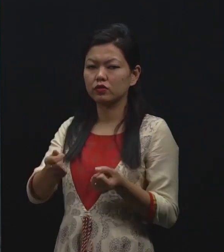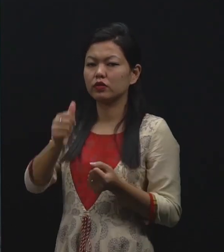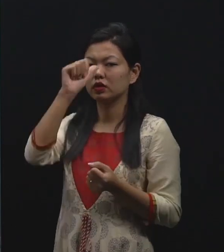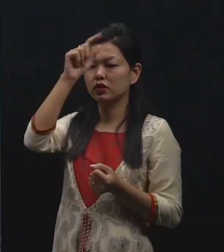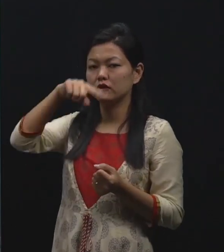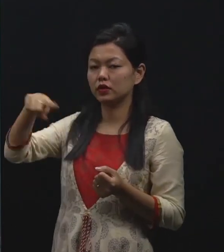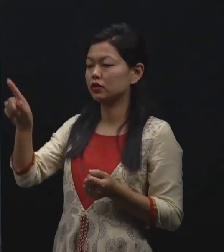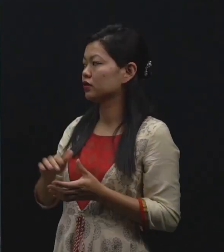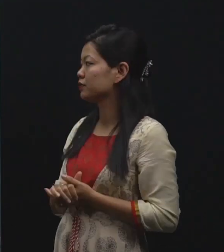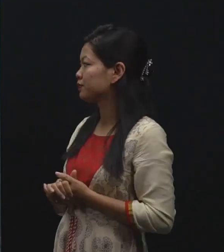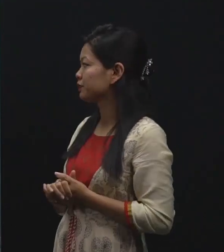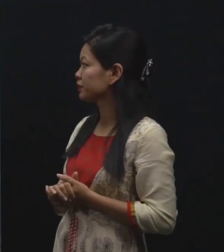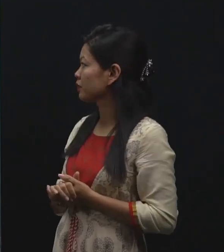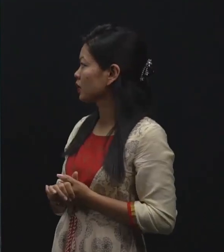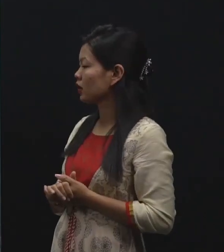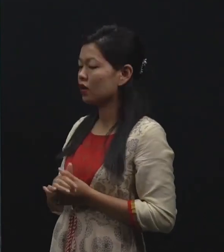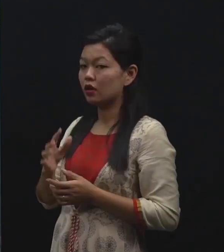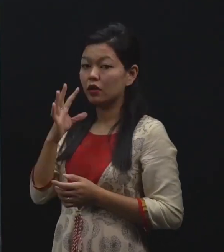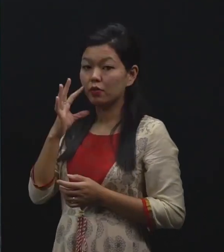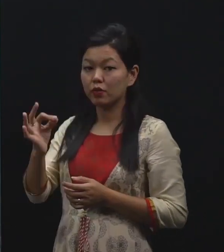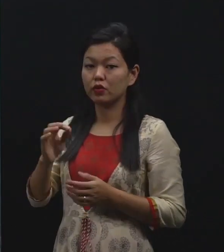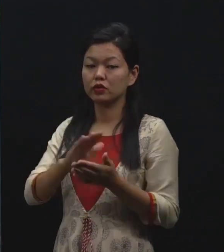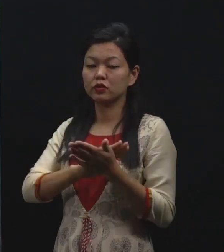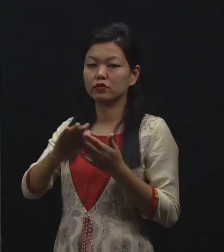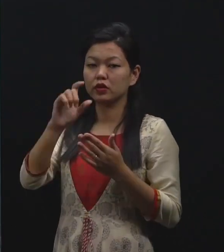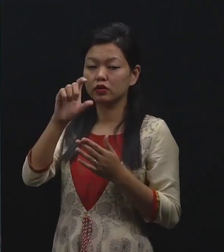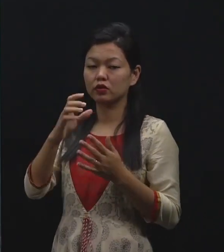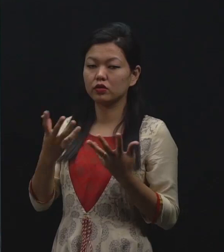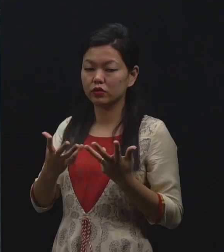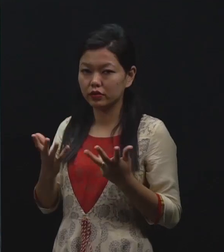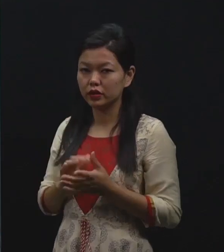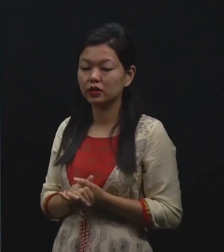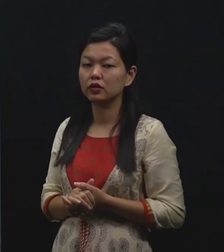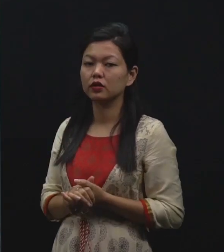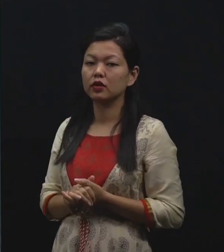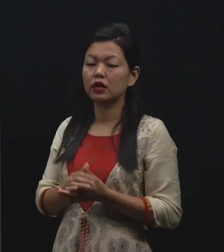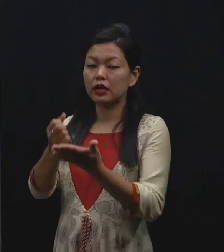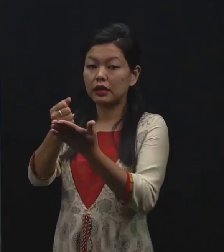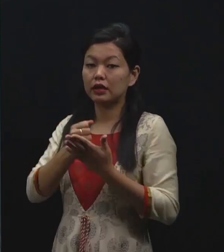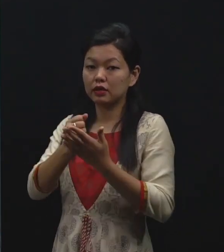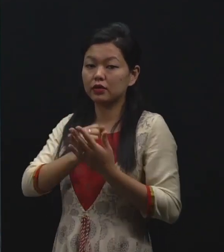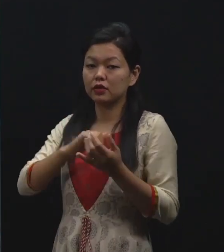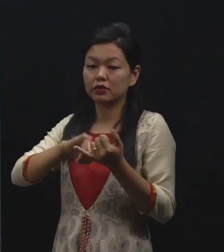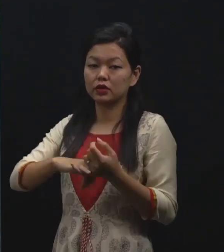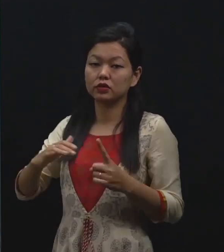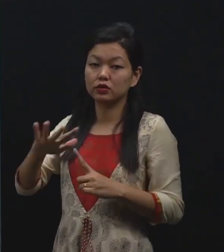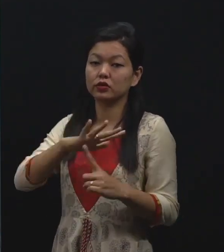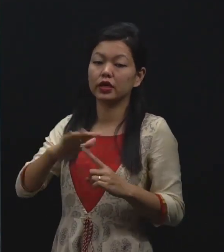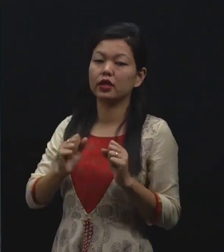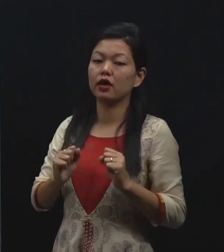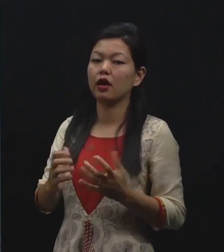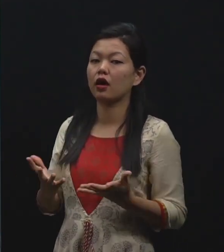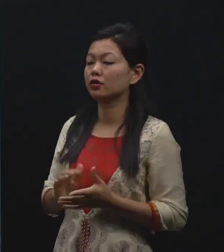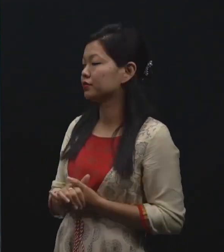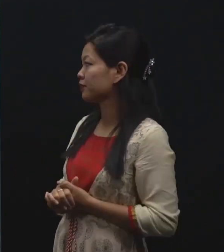importance of these courts, how they play a role in our society. Okay, then in